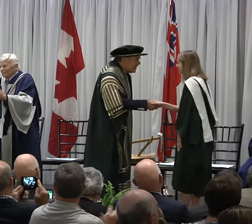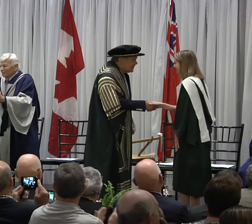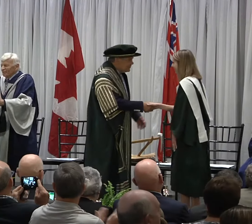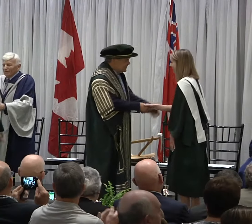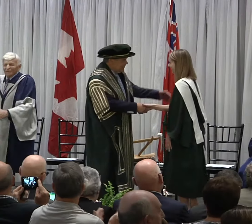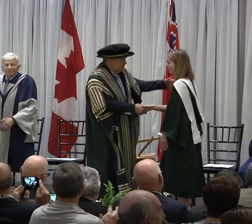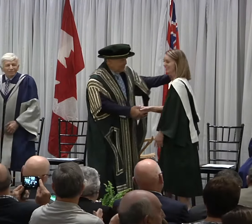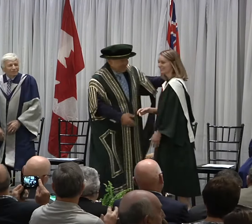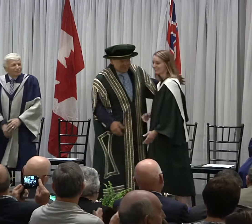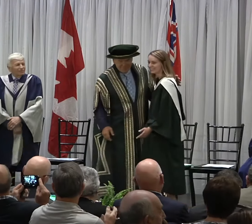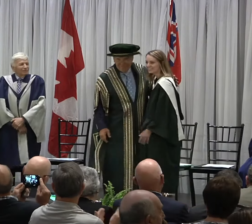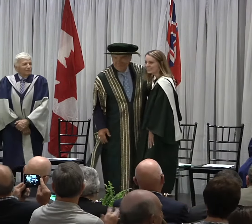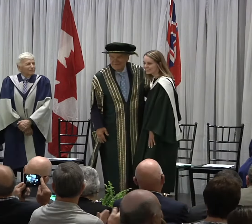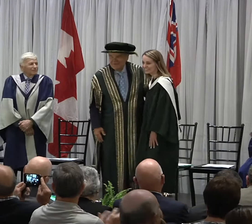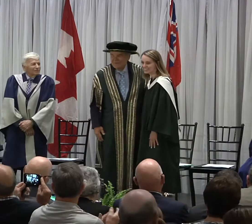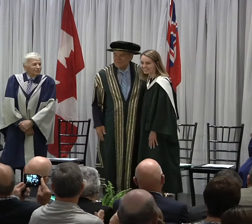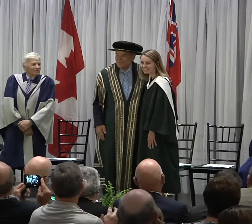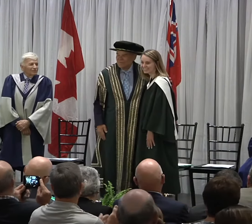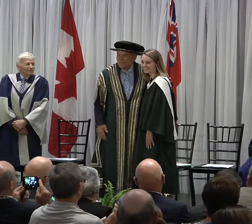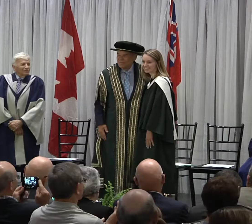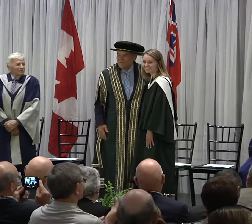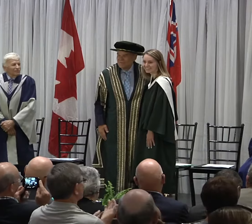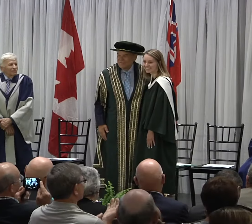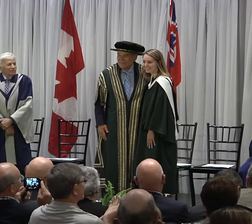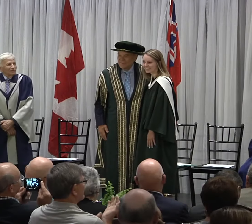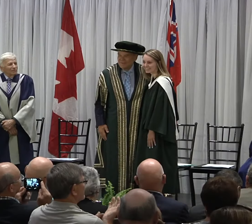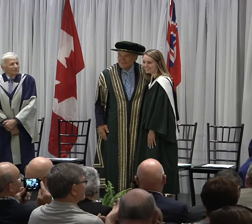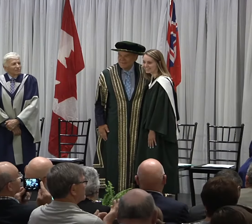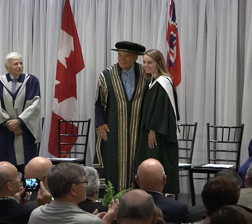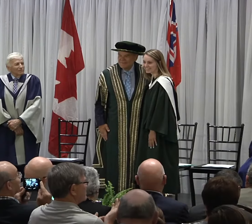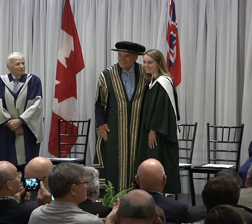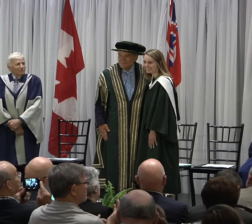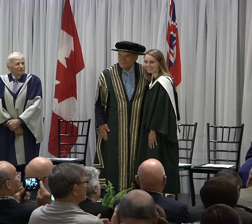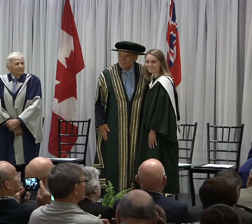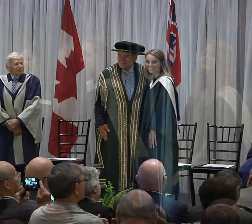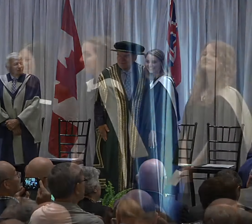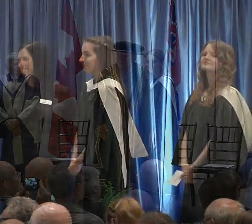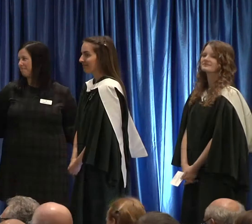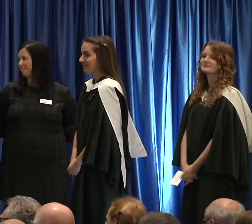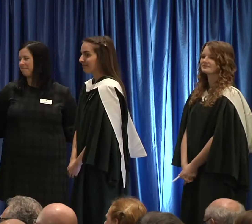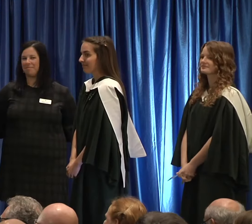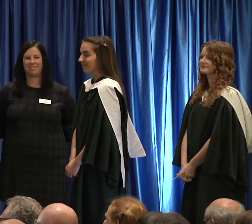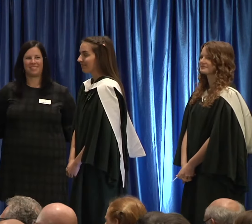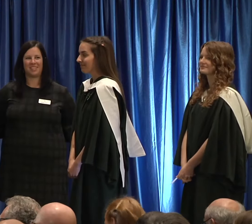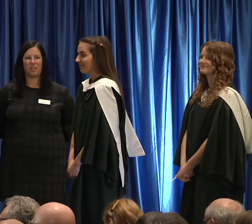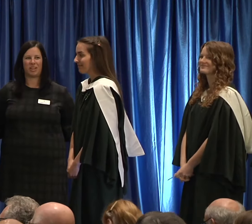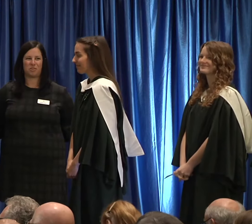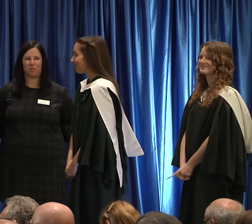Yeah.